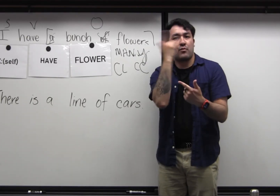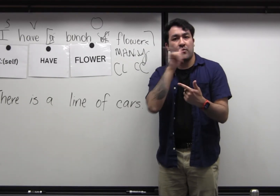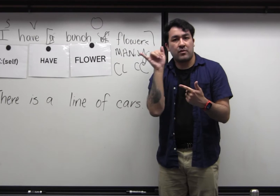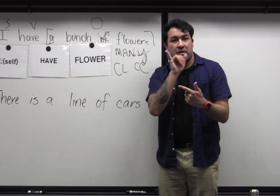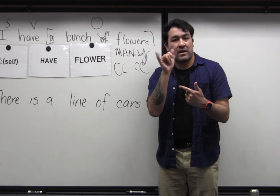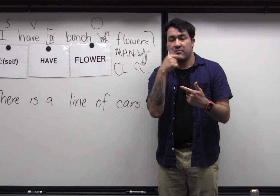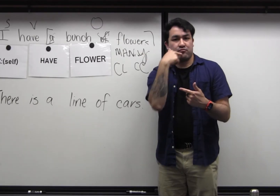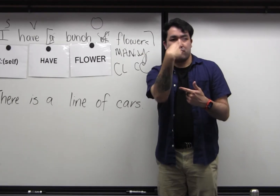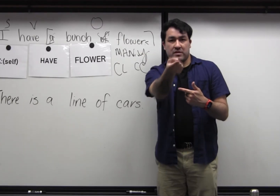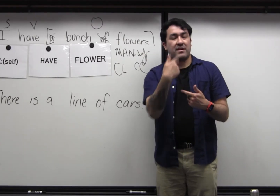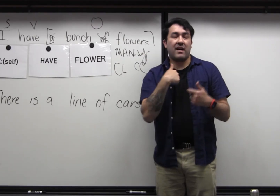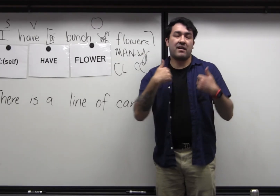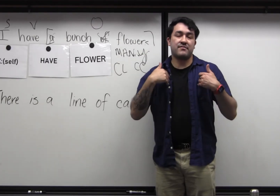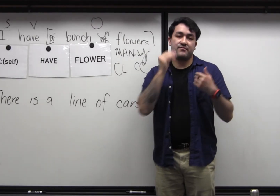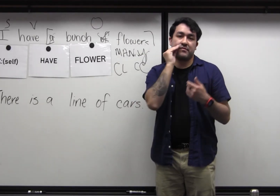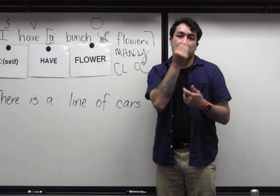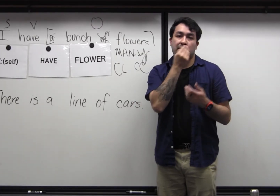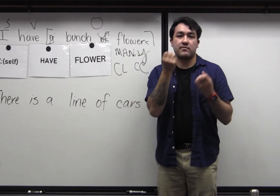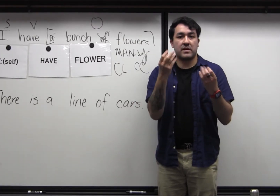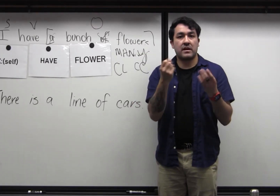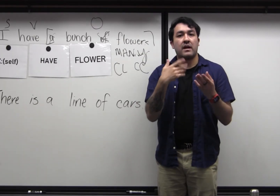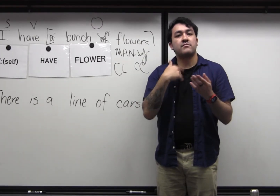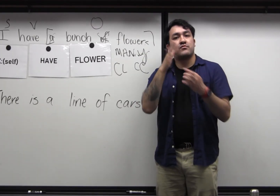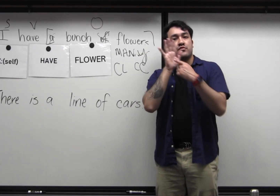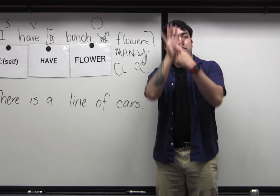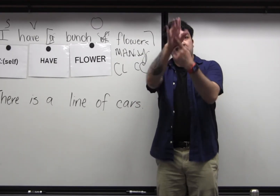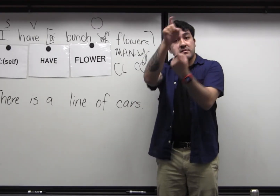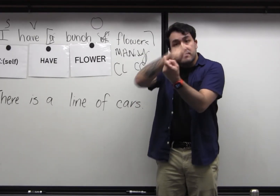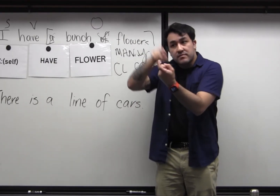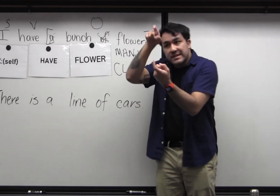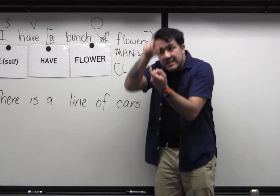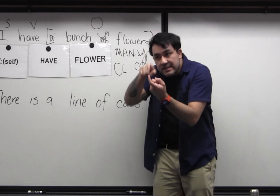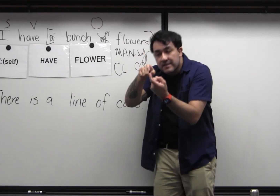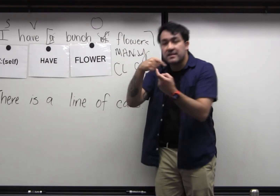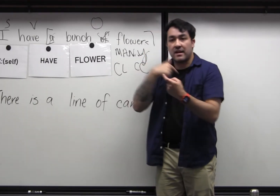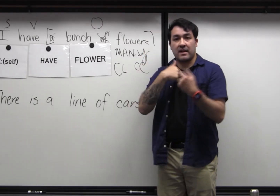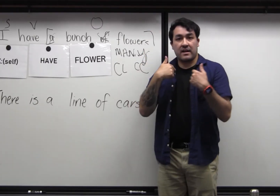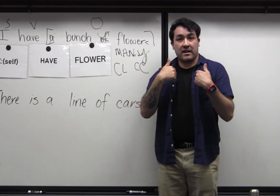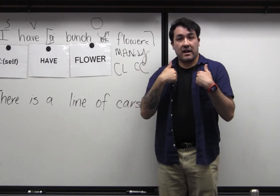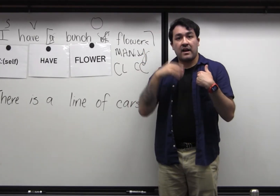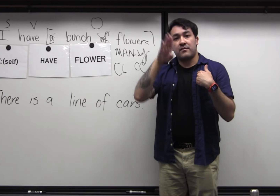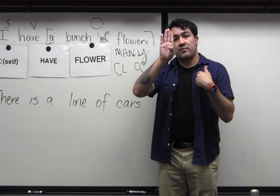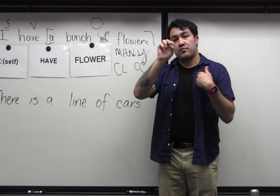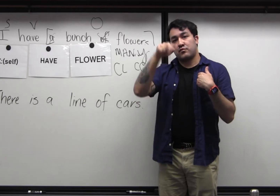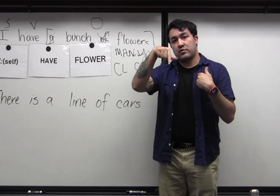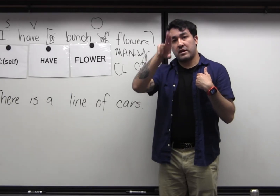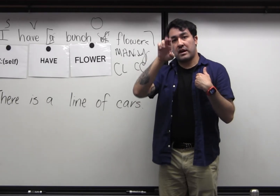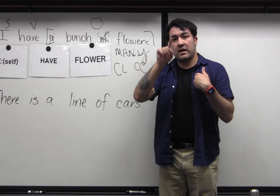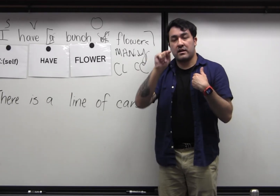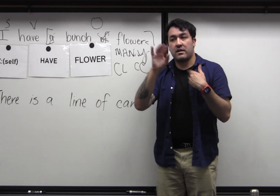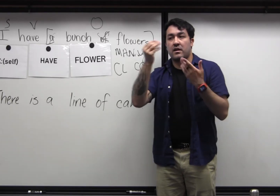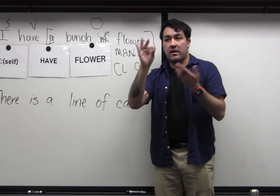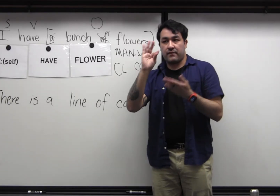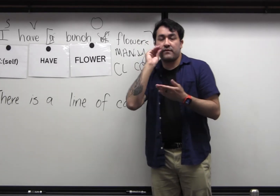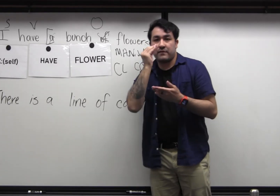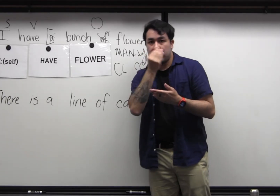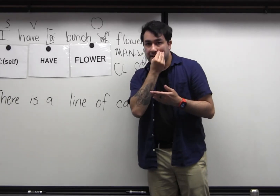a bunch of flowers. I didn't tell you I had many flowers, that's kind of boring. I'm showing you exactly how those flowers look.